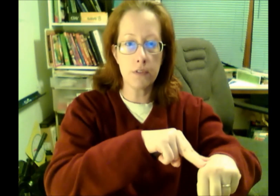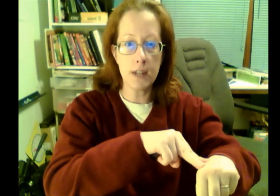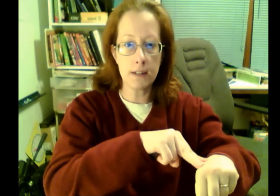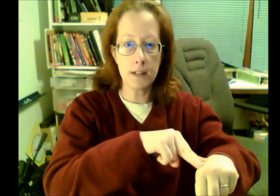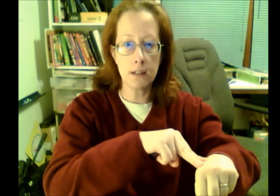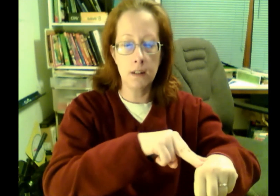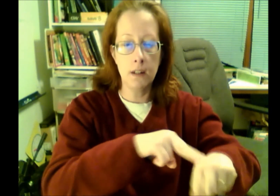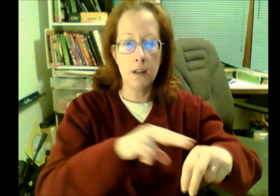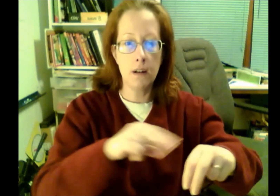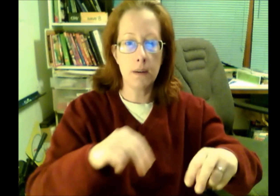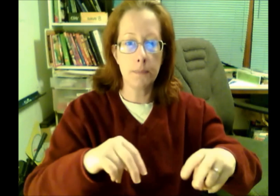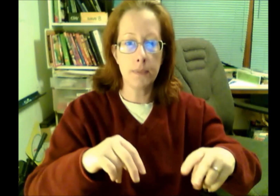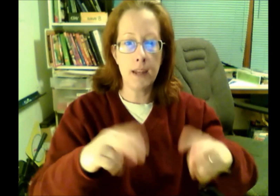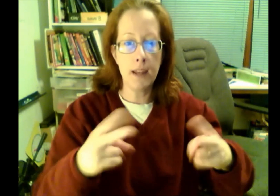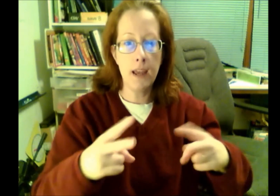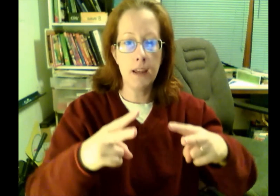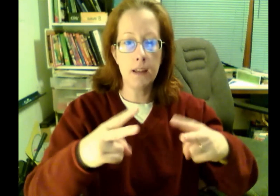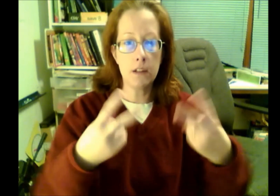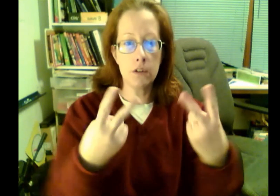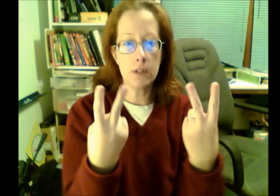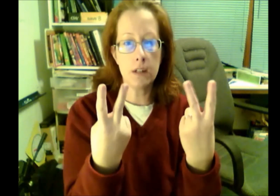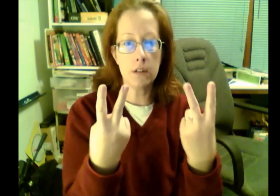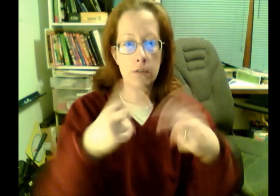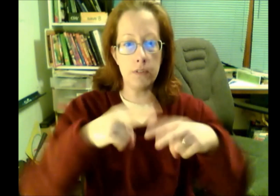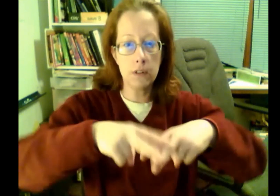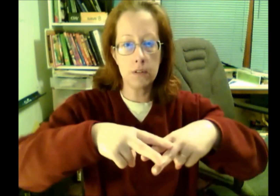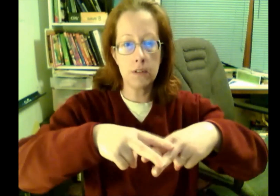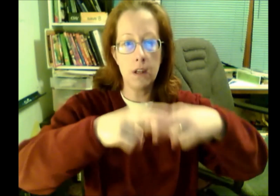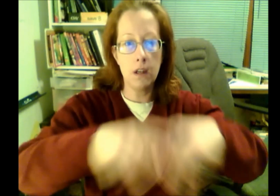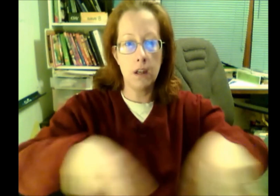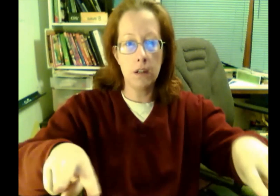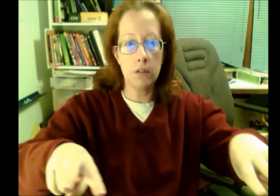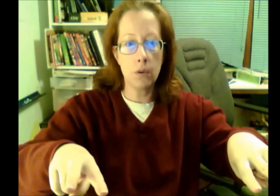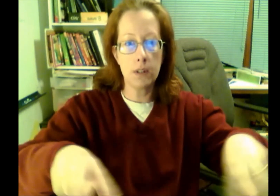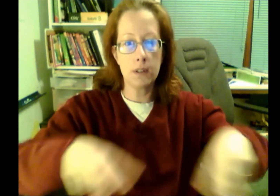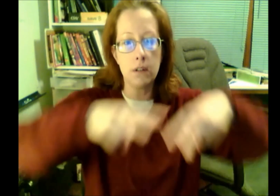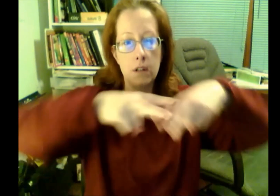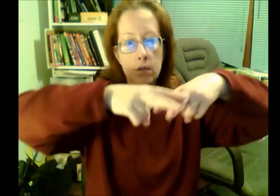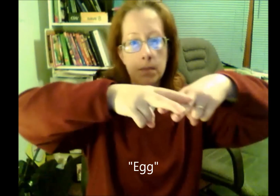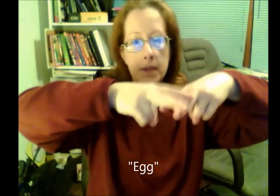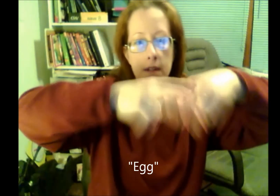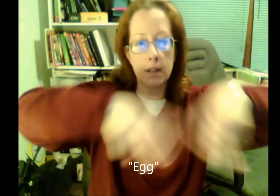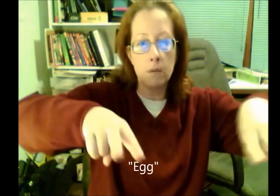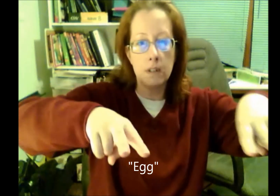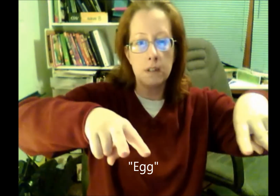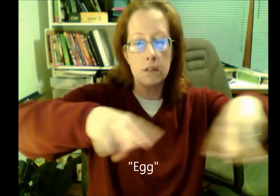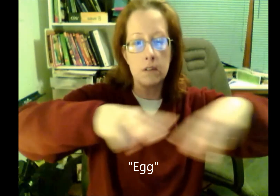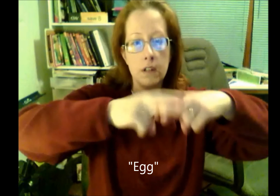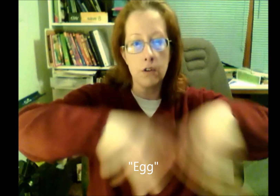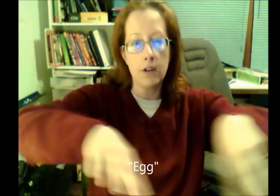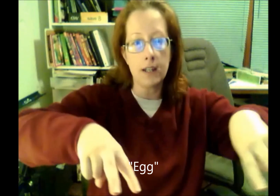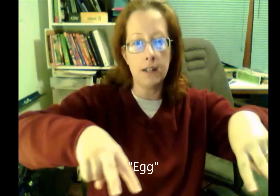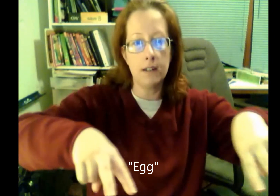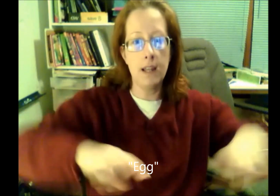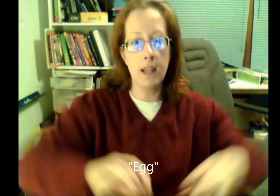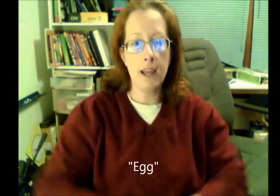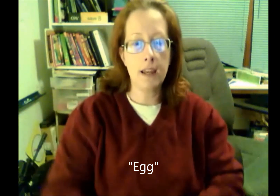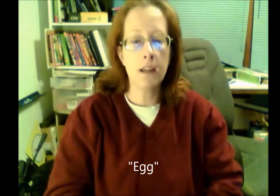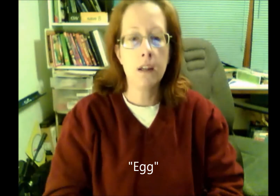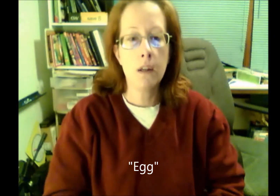testing. An egg is you take two fingers and you're just basically going like this, like you're cracking an egg. And